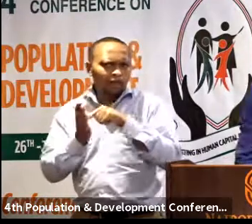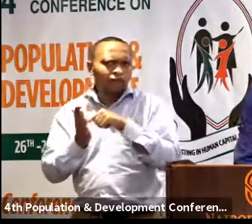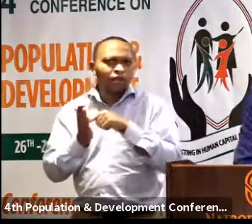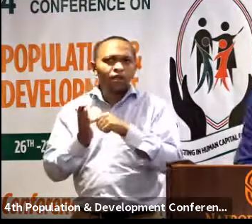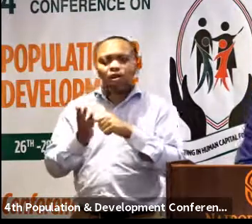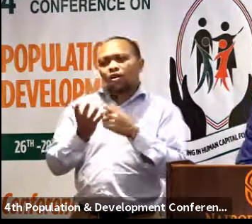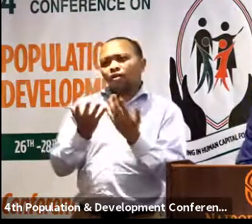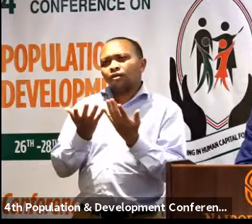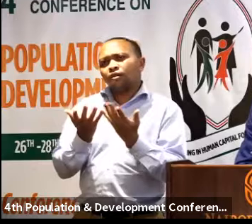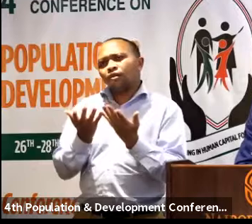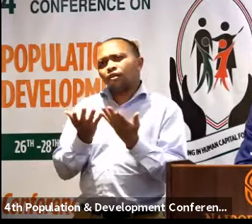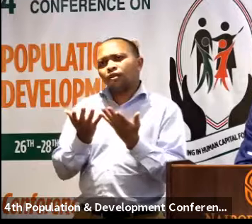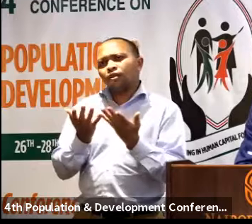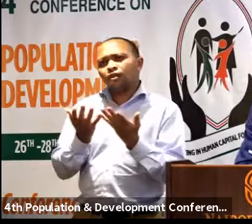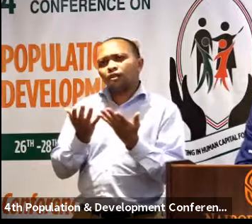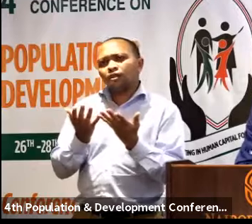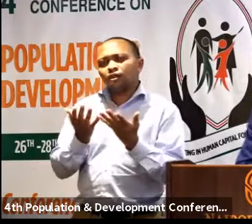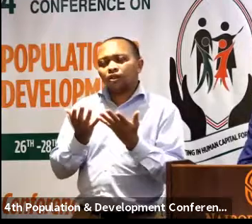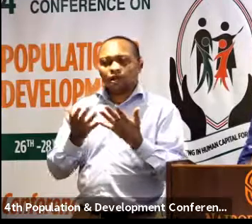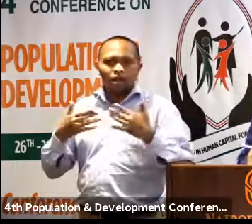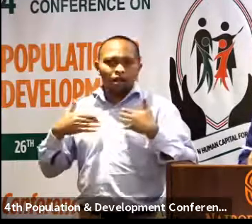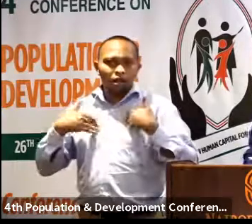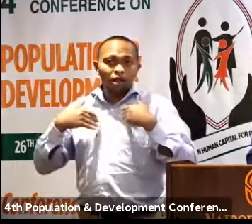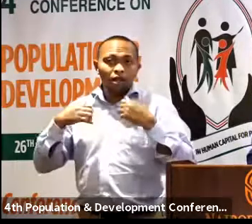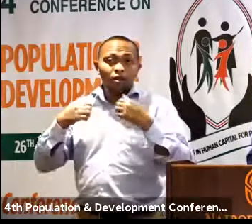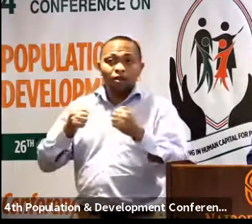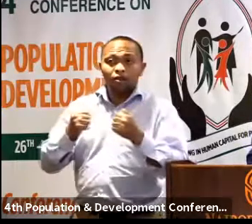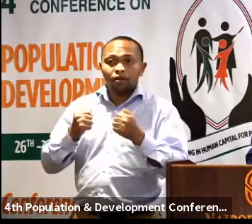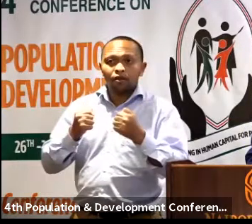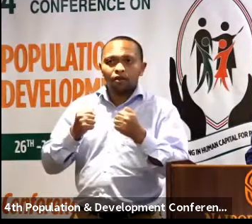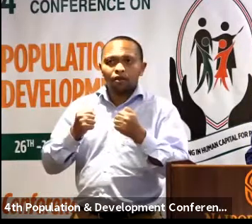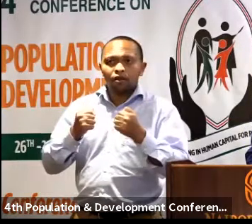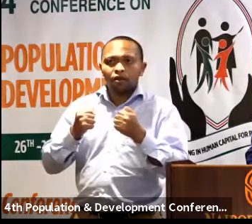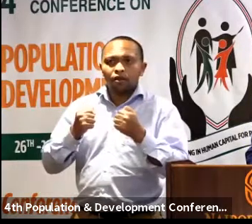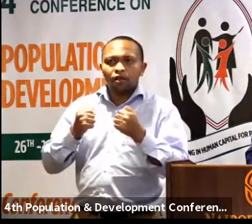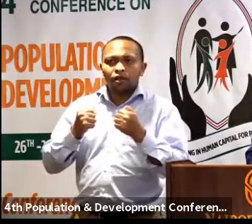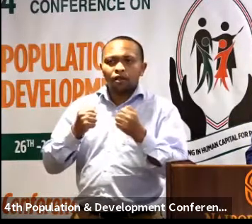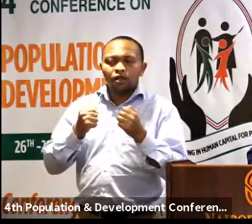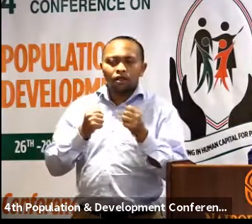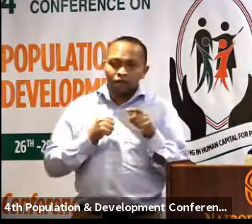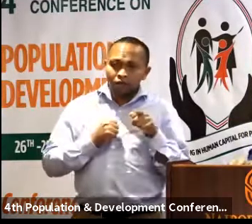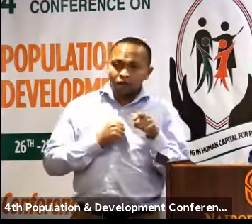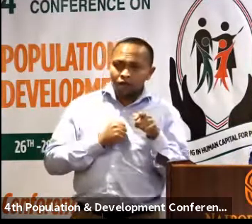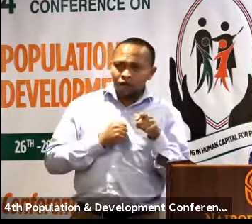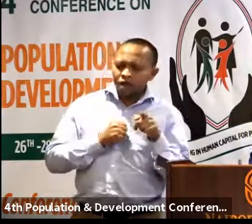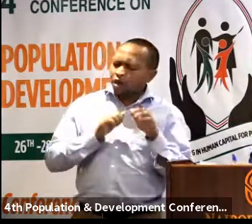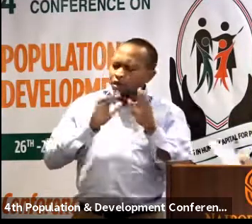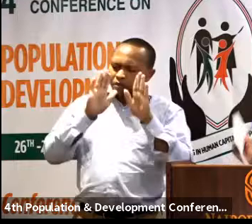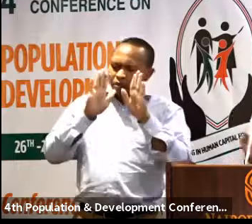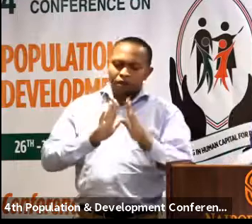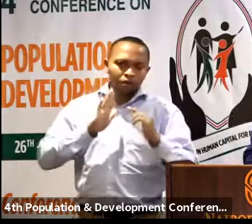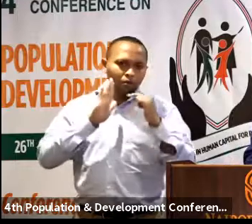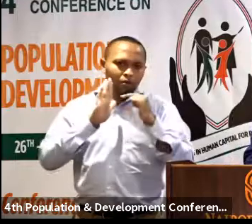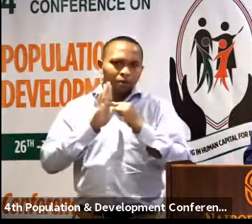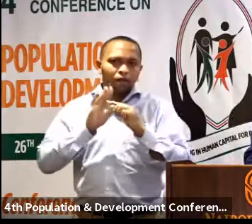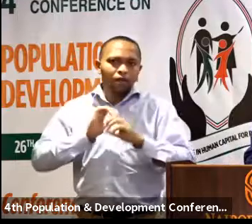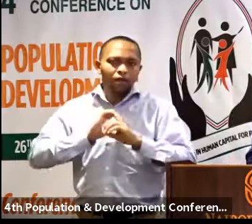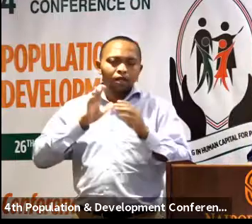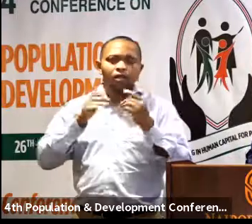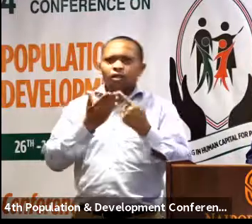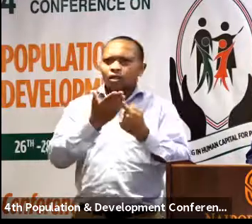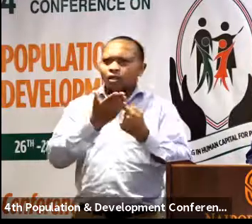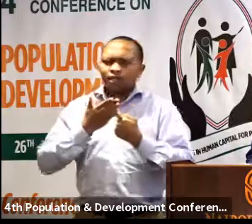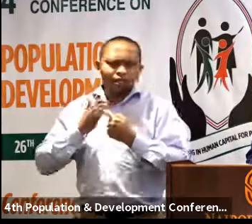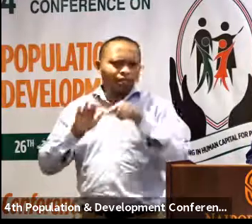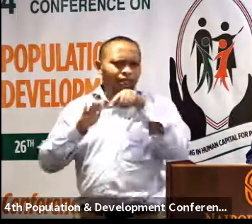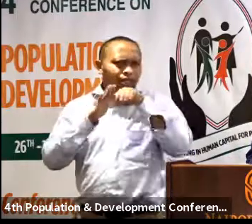of health. And so I think that's a very critical point, and perhaps we should have talked